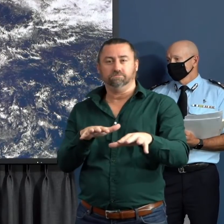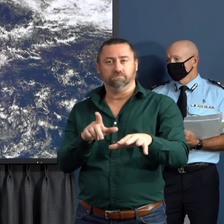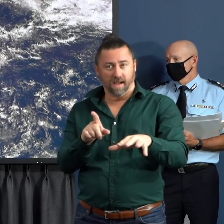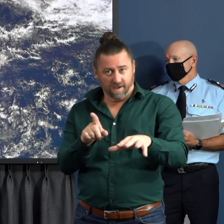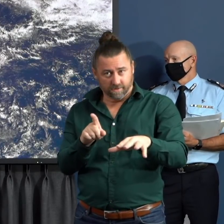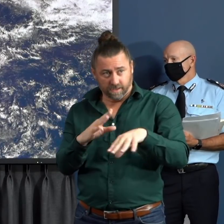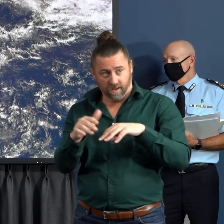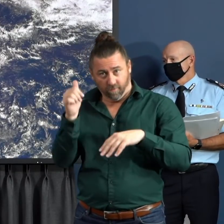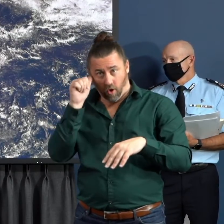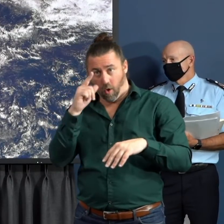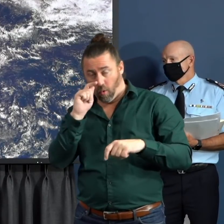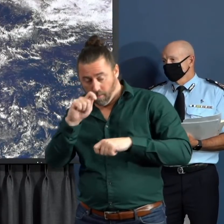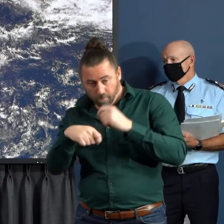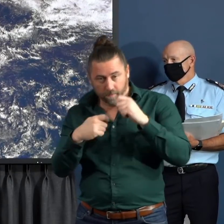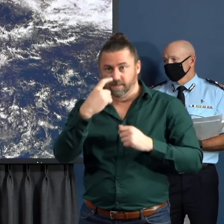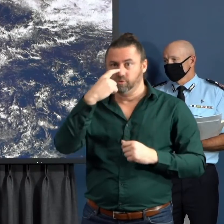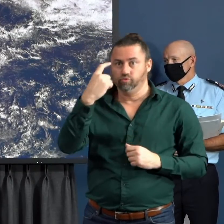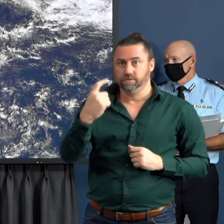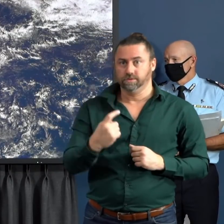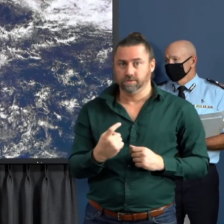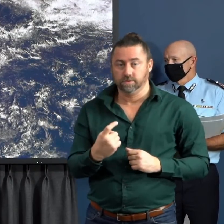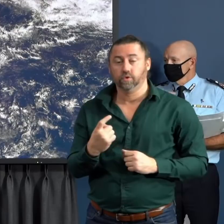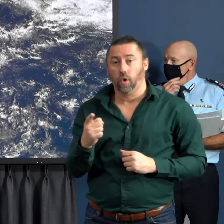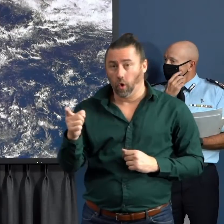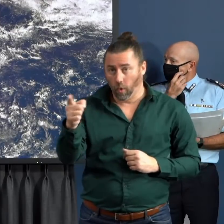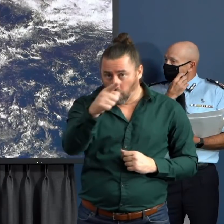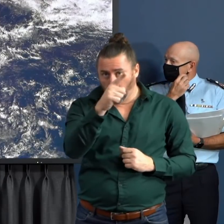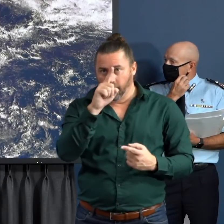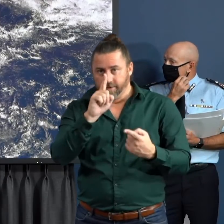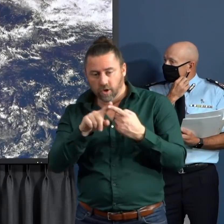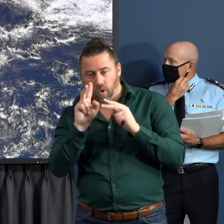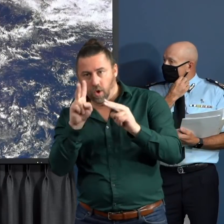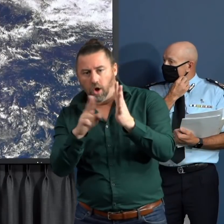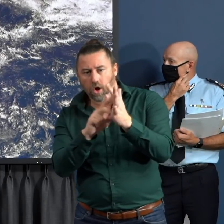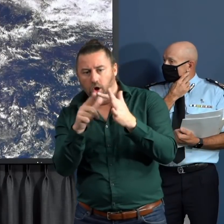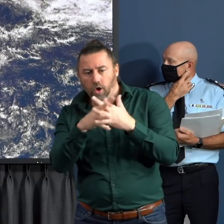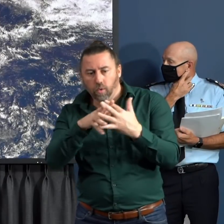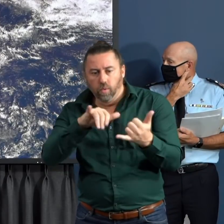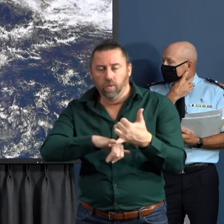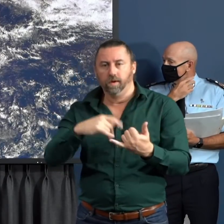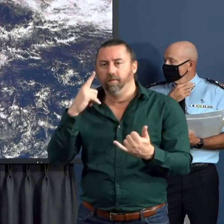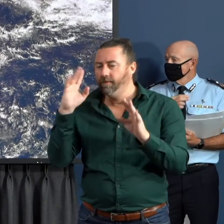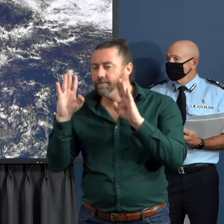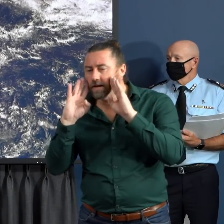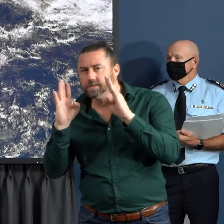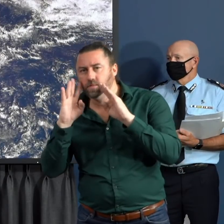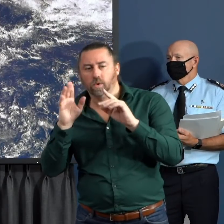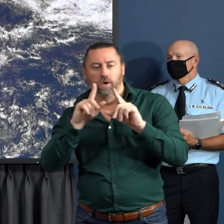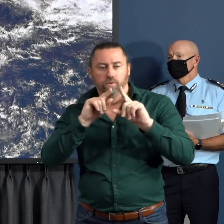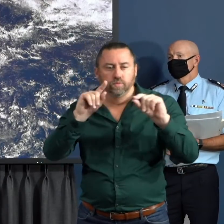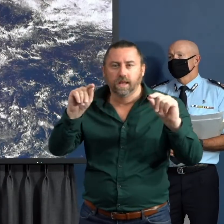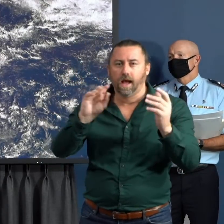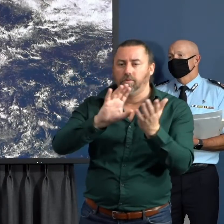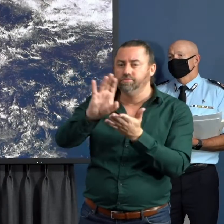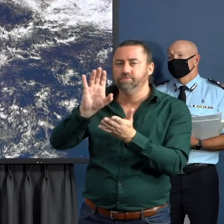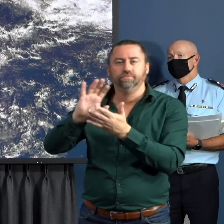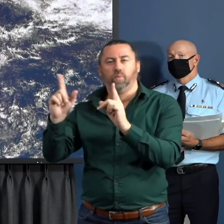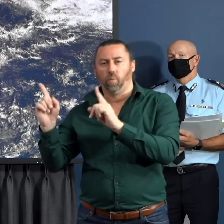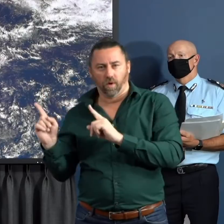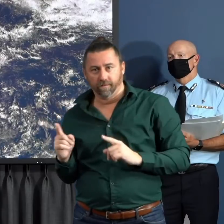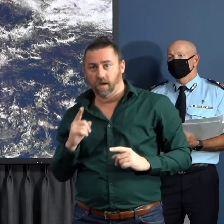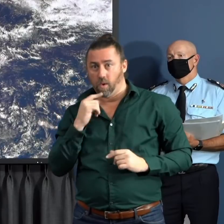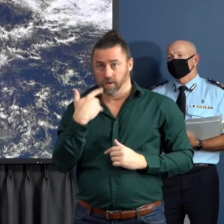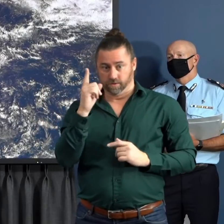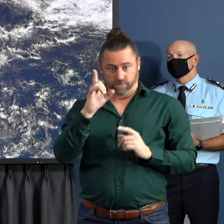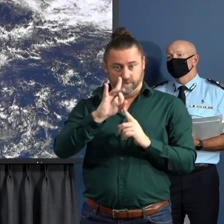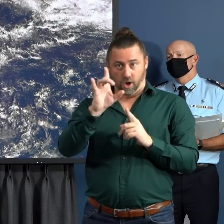situation and we really want people to stay on top of what those warnings are saying. We will be issuing updates today at 10 a.m. We've issued